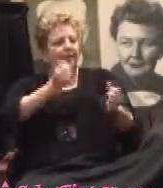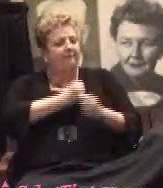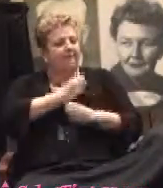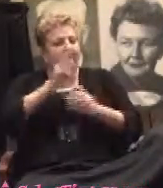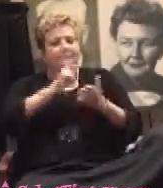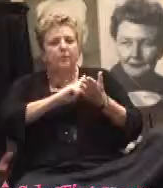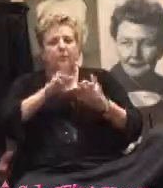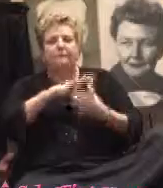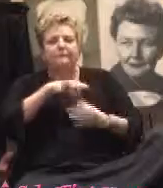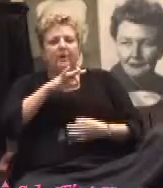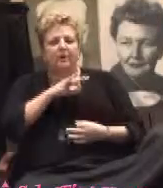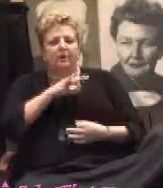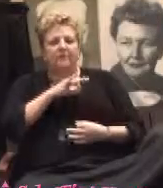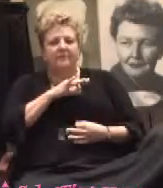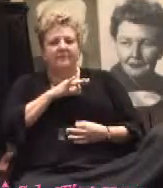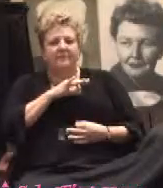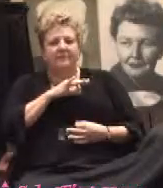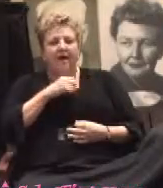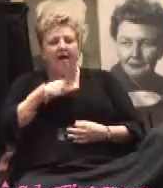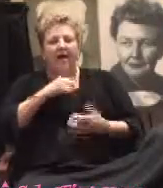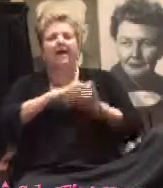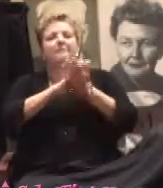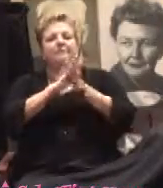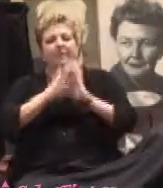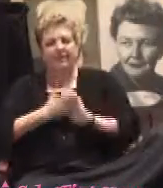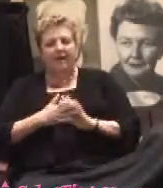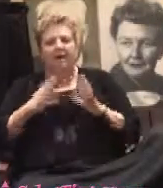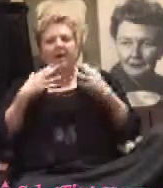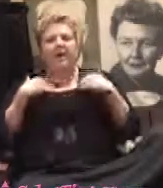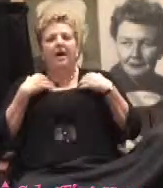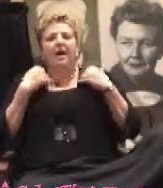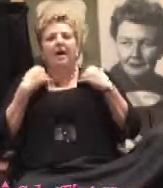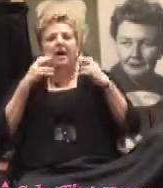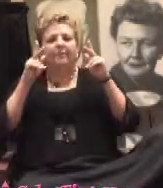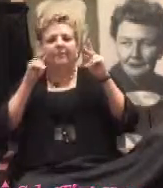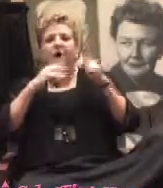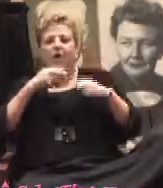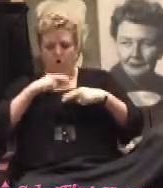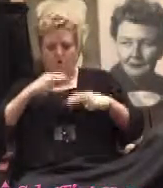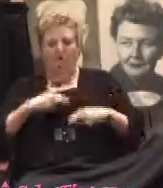believe my luck. I've become a human being. That's the miracle. Thanks for letting me share.